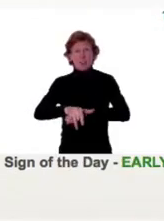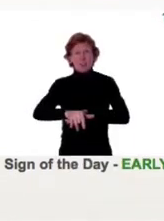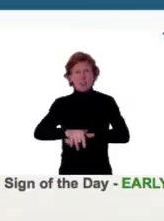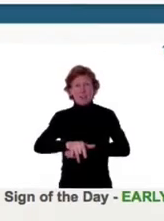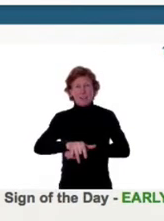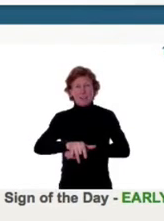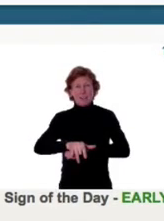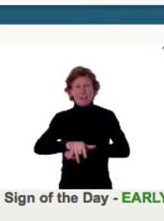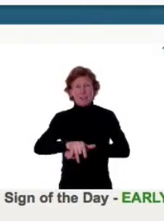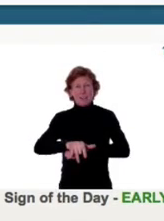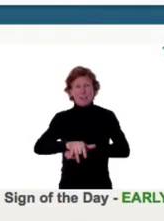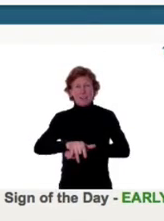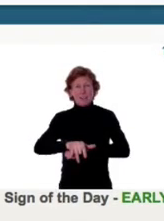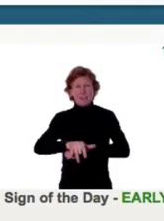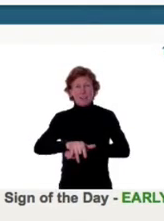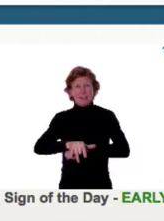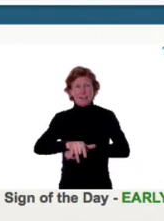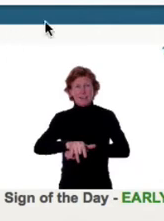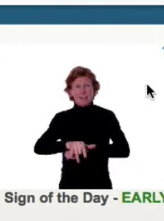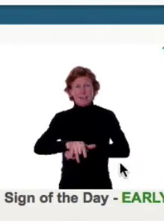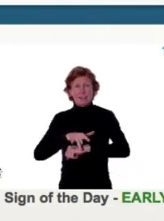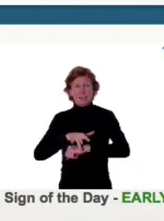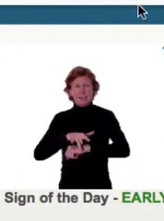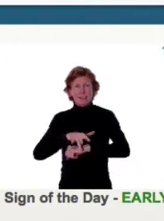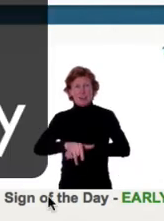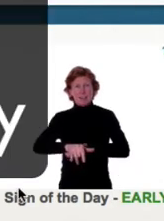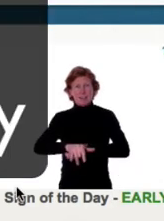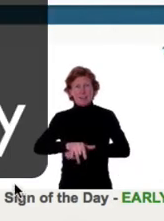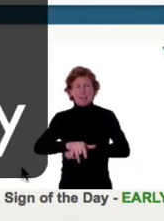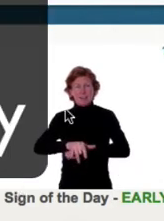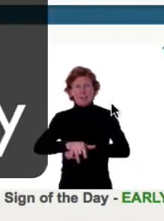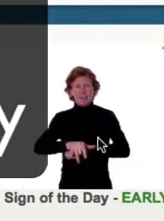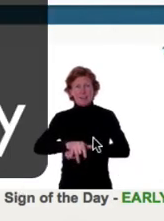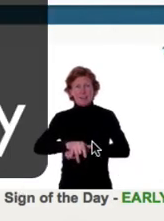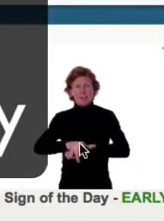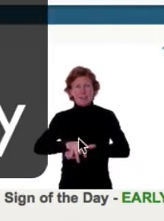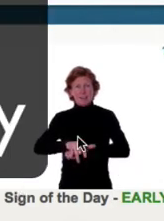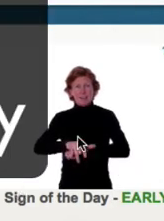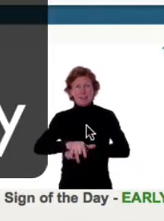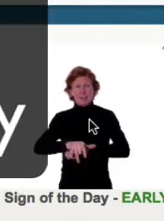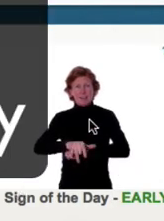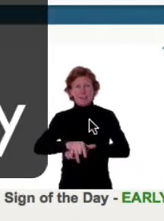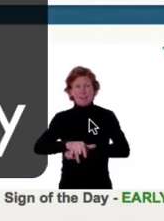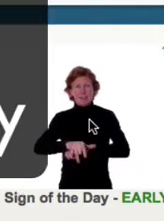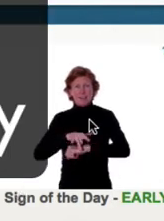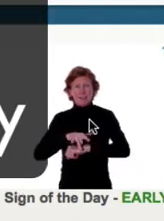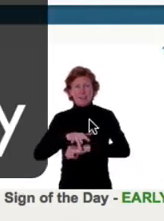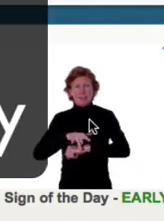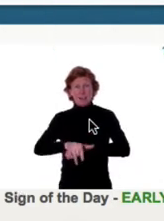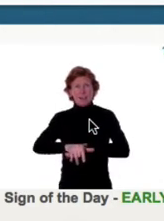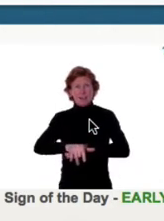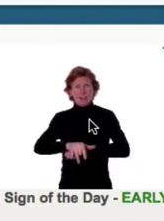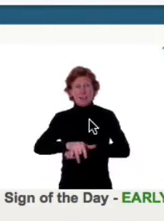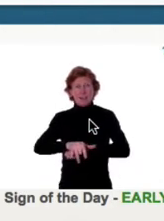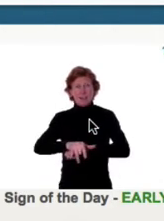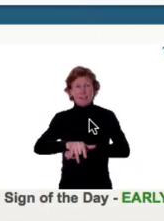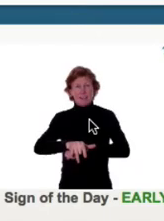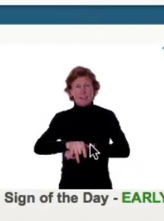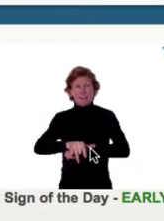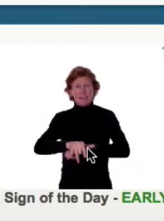once you signed in, you know that you're a member. This area right here, the sign of the day, is one of the really neat areas that there's a lot of information to it.